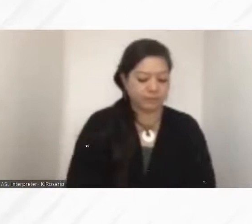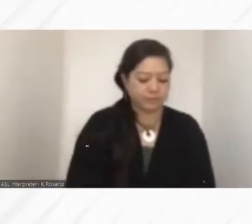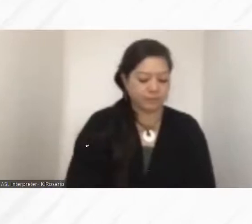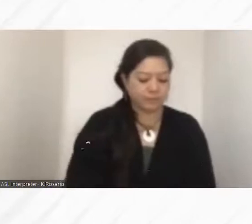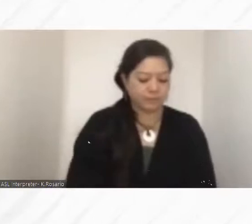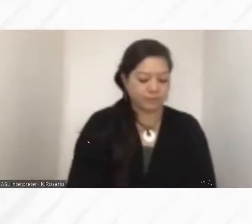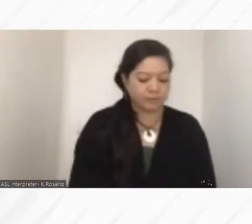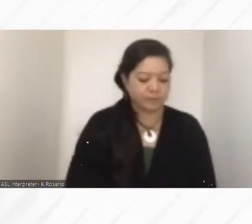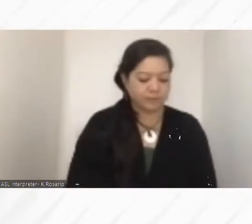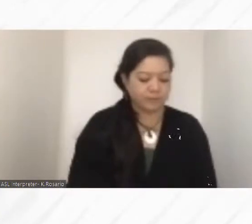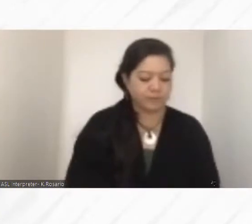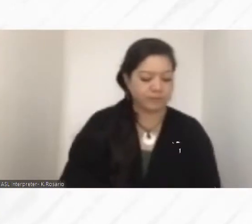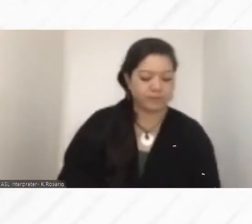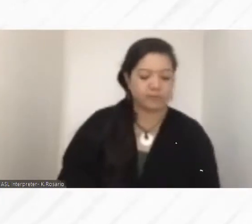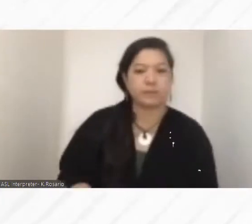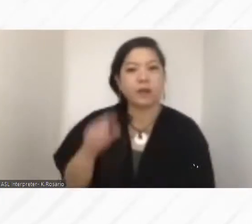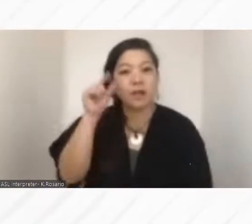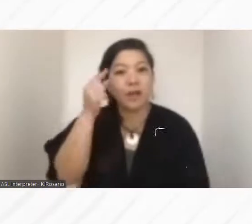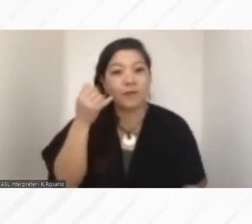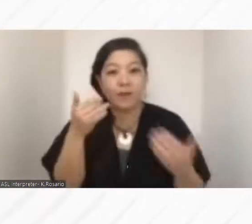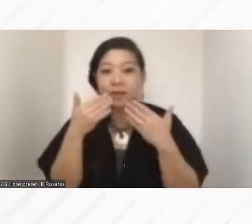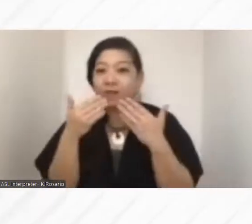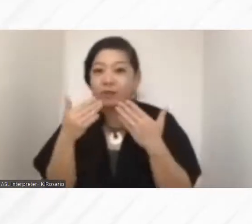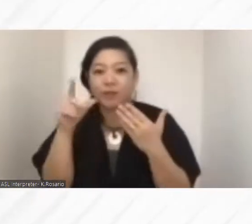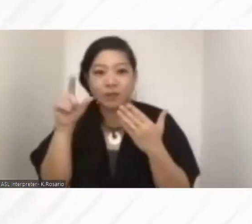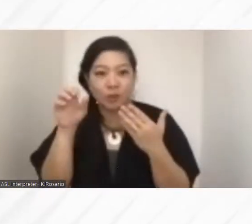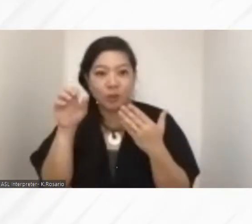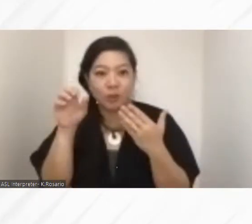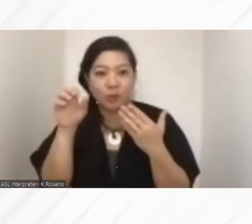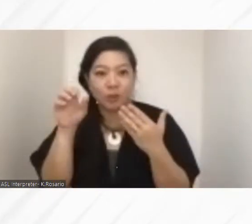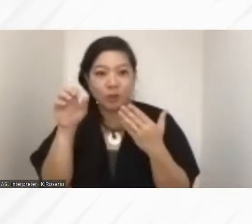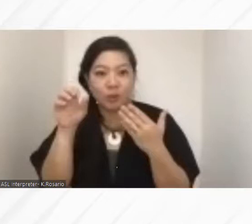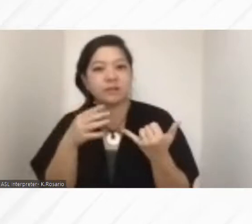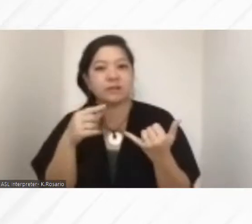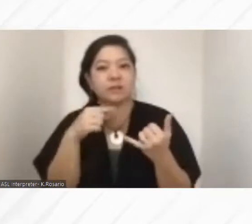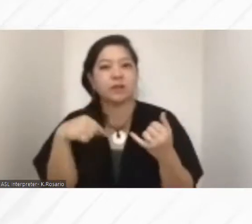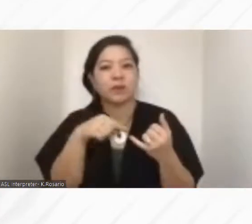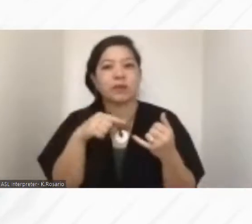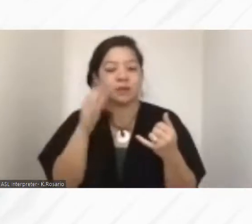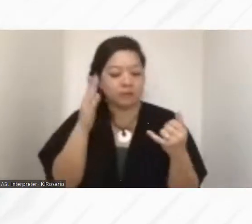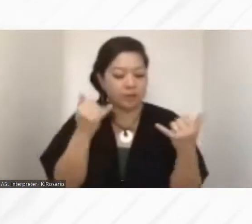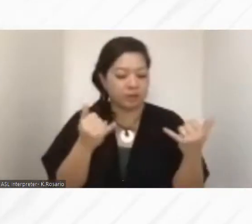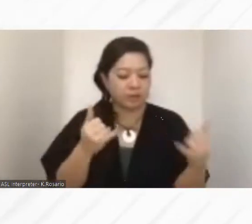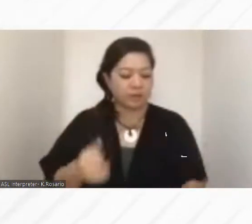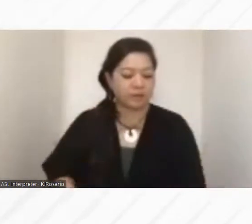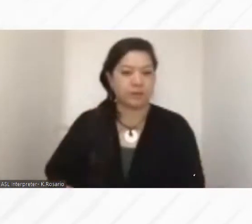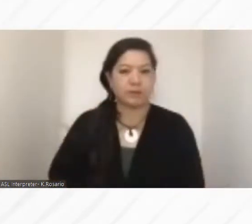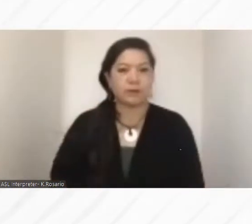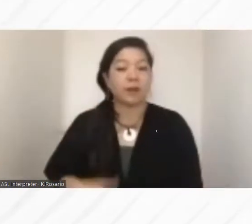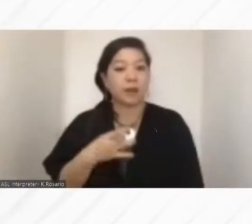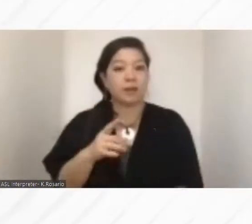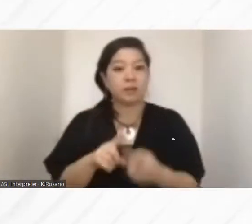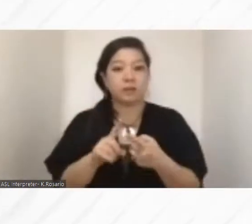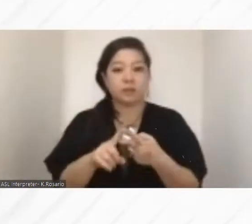Thank you so much, Crystal. Governor Lilian Guerrero, Lieutenant Governor Josh Tenorio, Speaker Barnes. I would like to, first